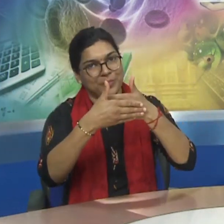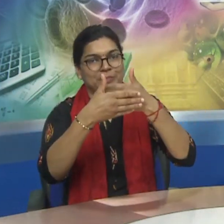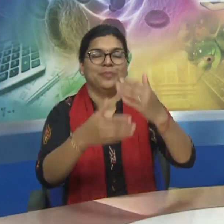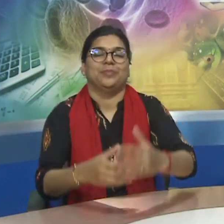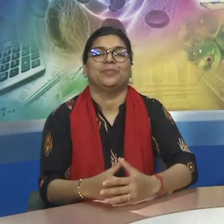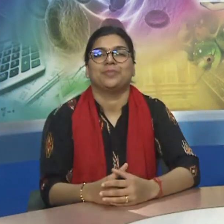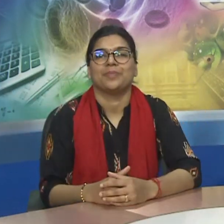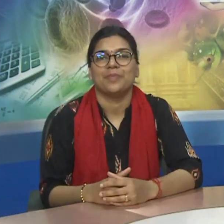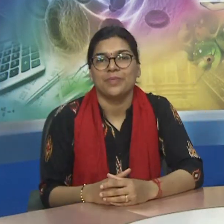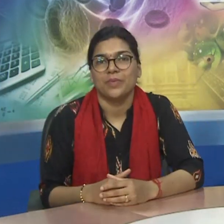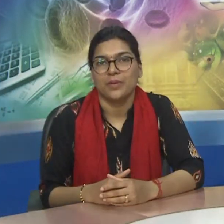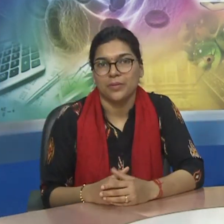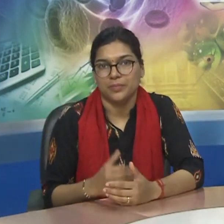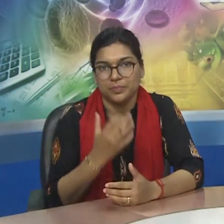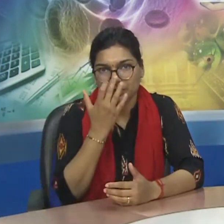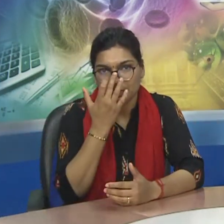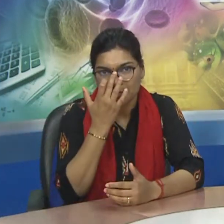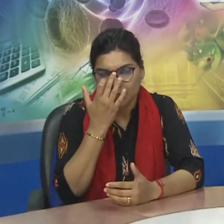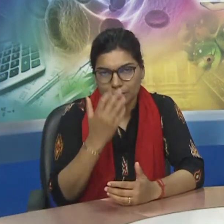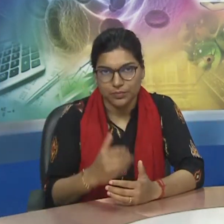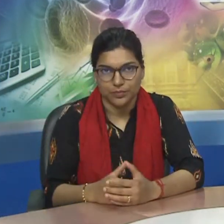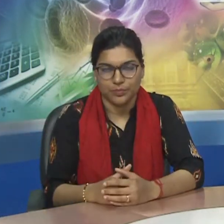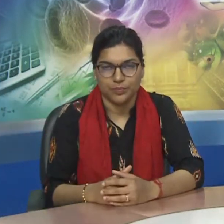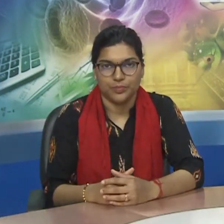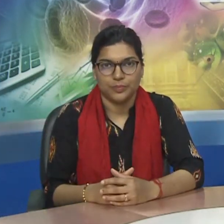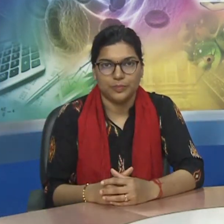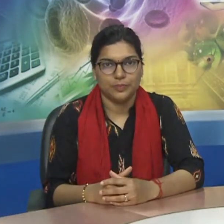And that way you will also decrease the size of your sheet.